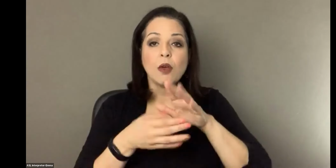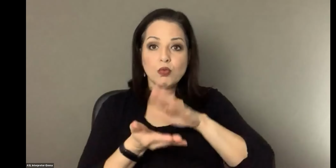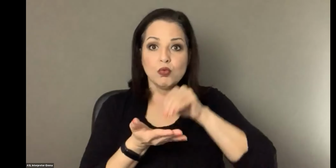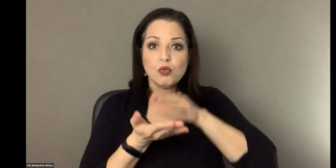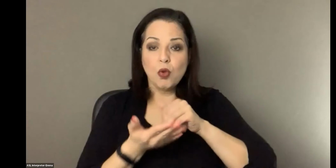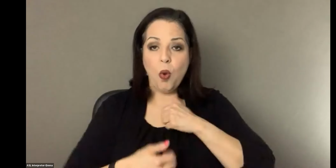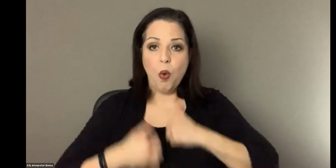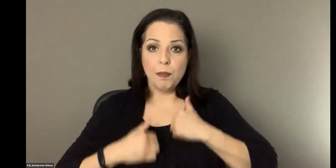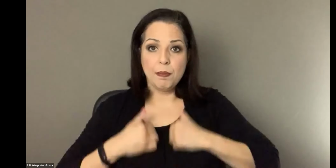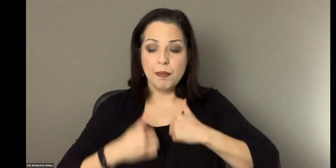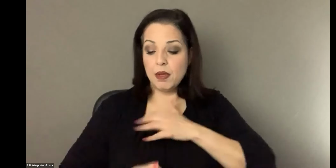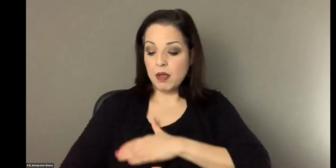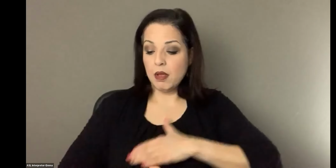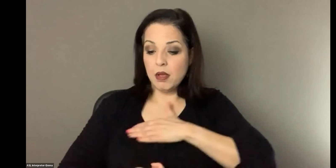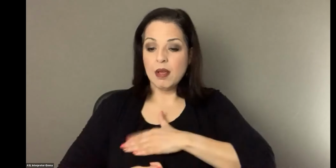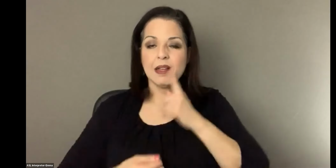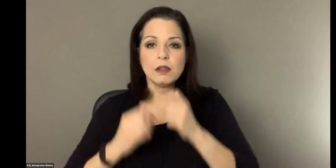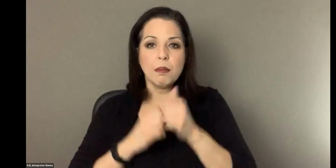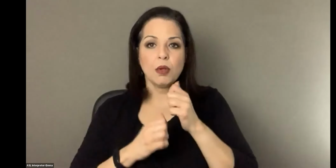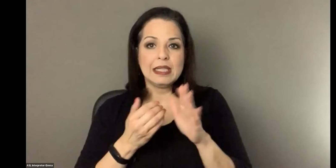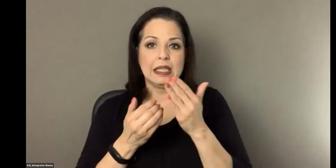is the easiest method.